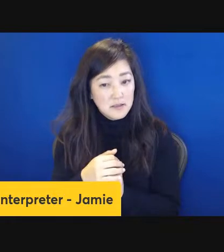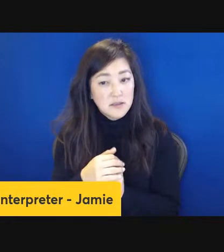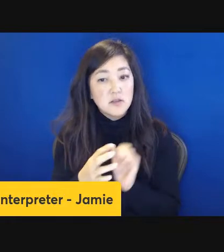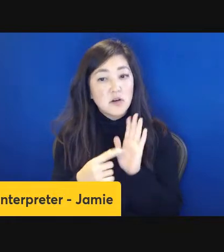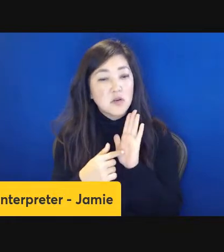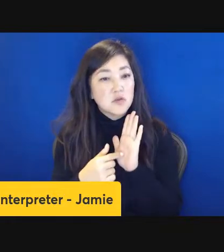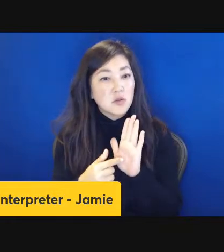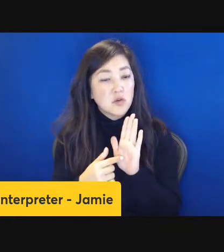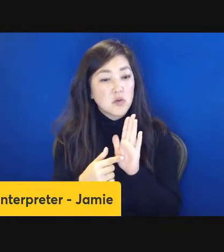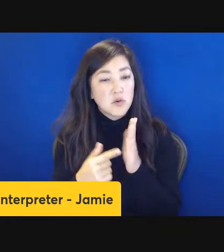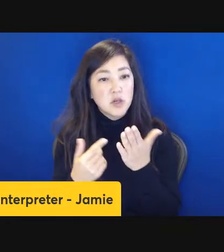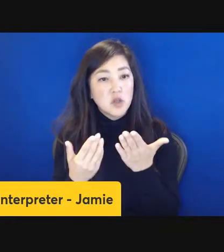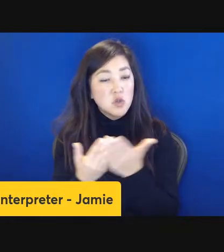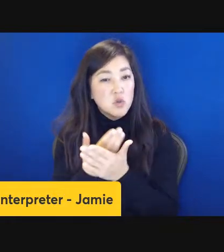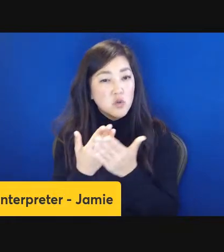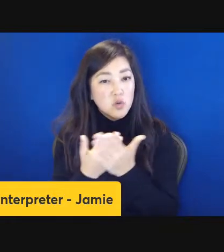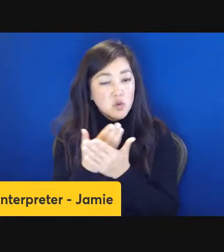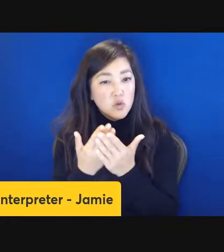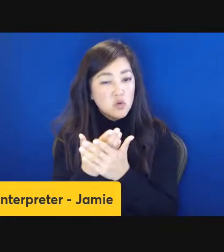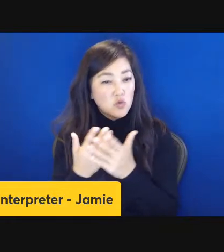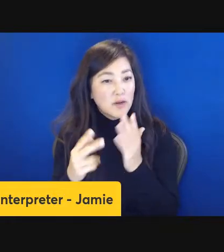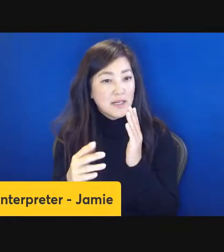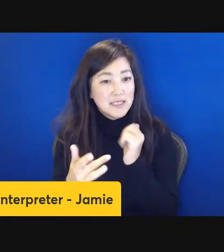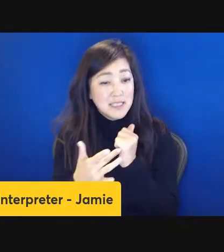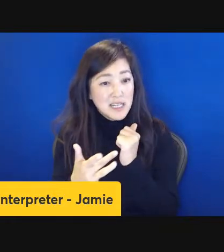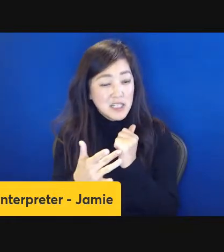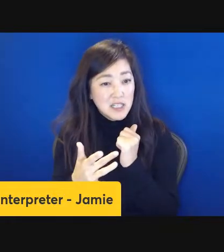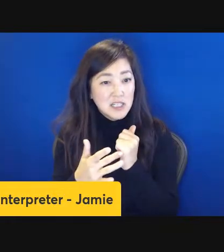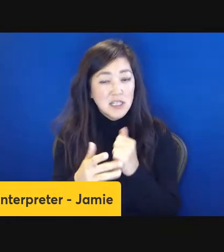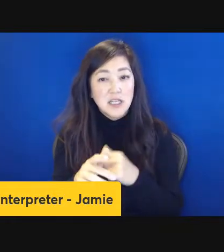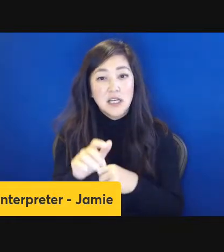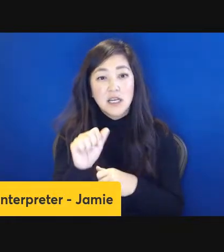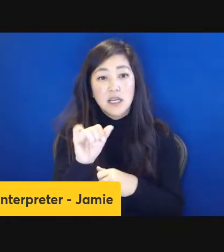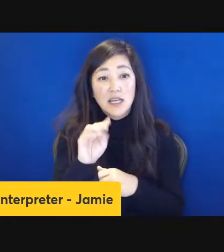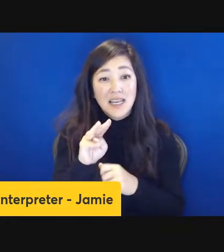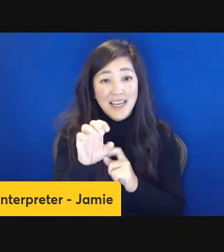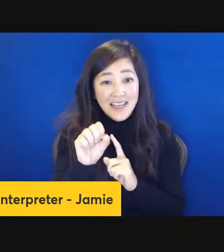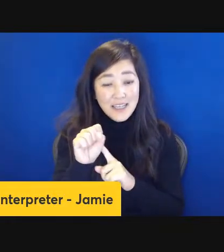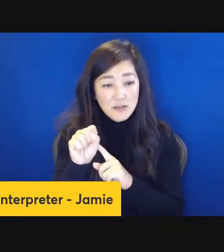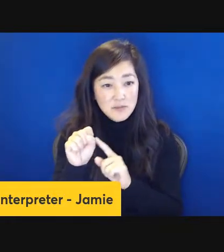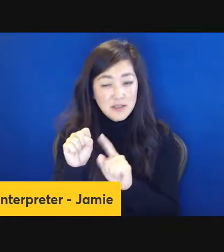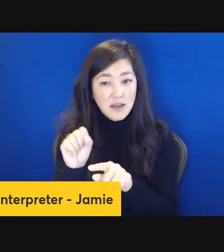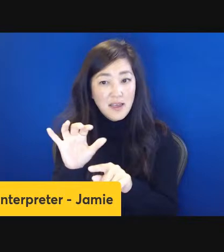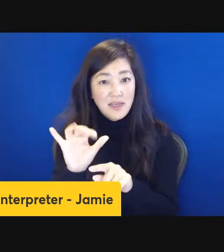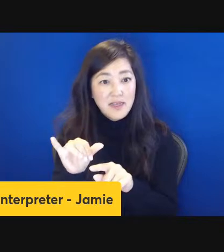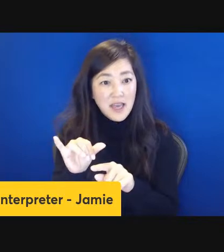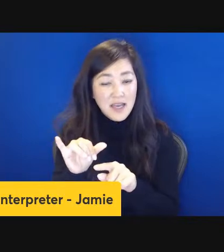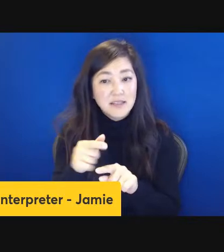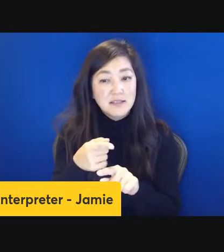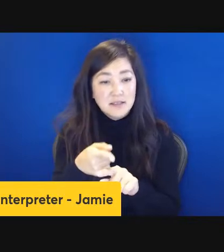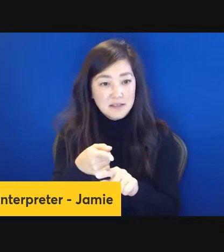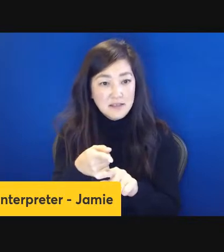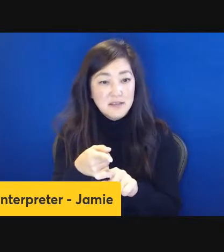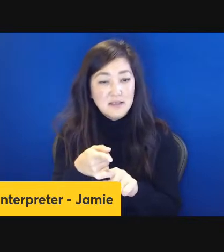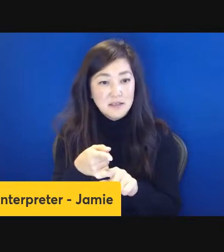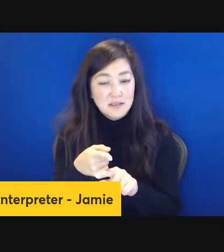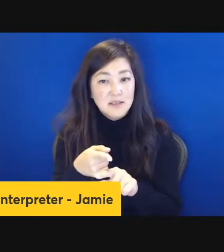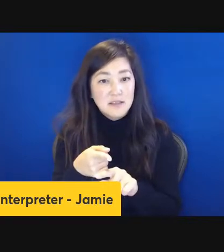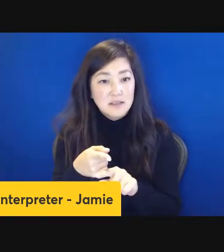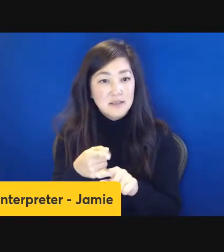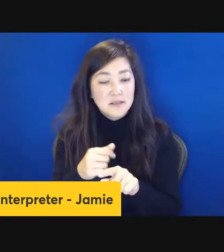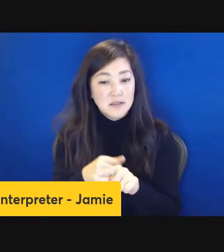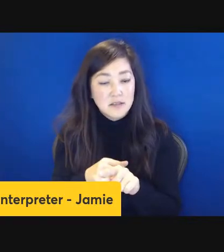how newer genomic technologies such as AIMS build on and